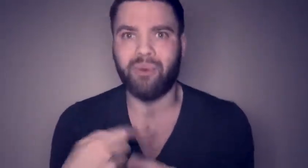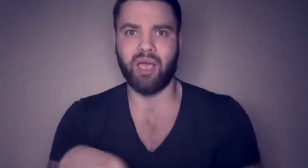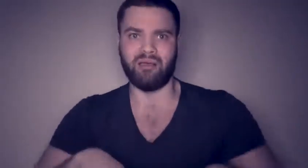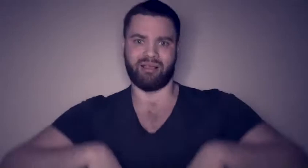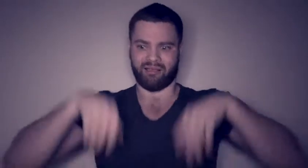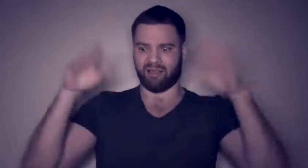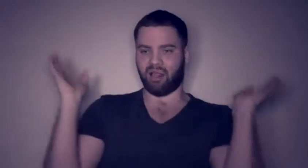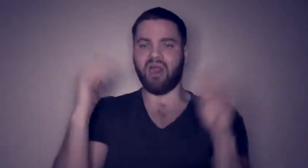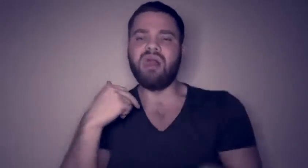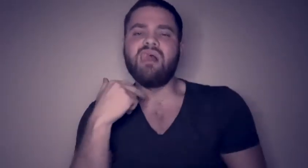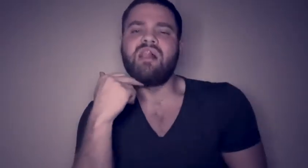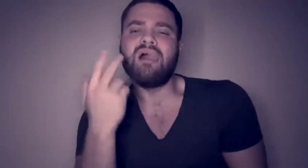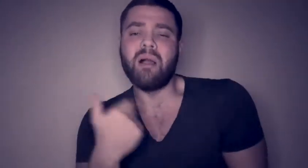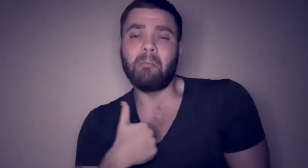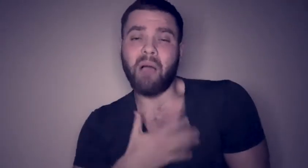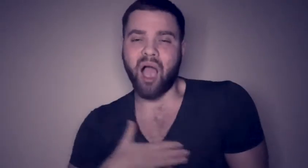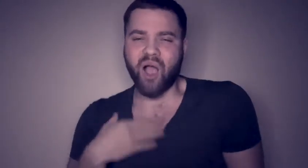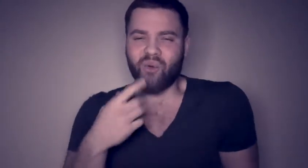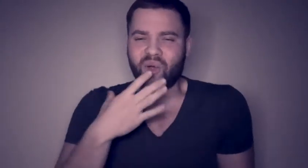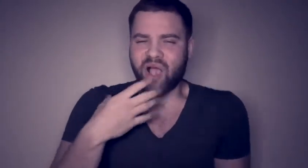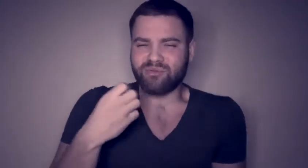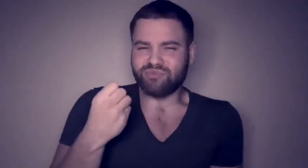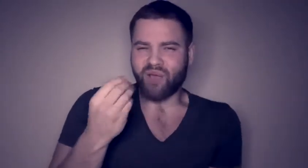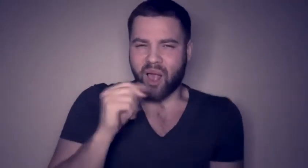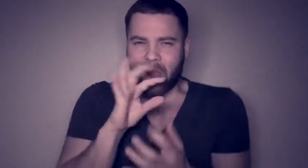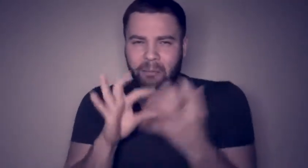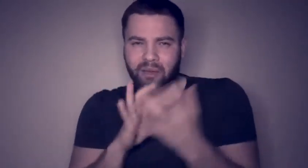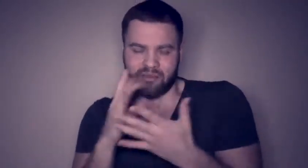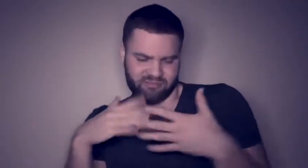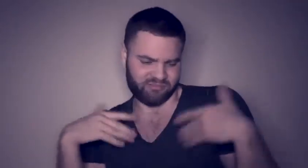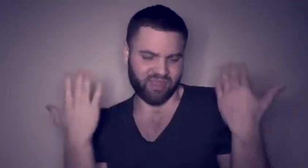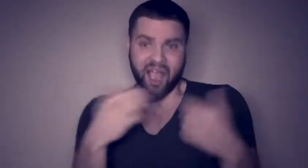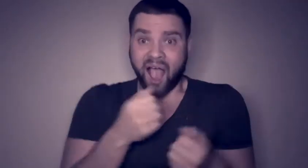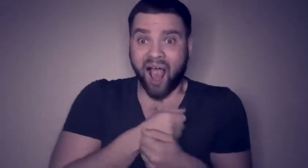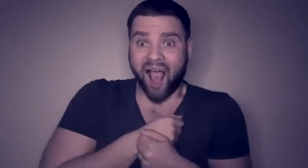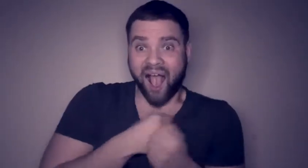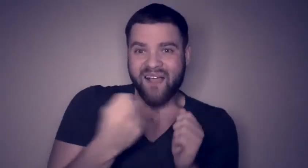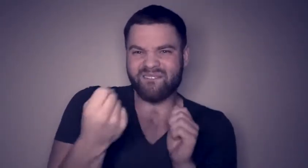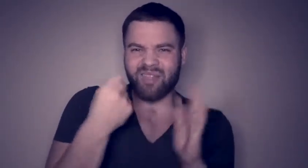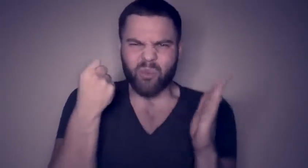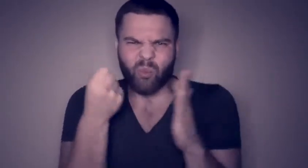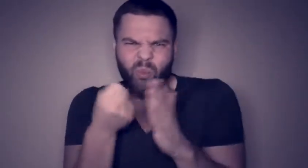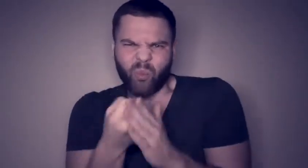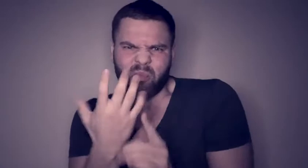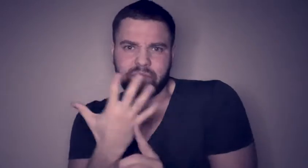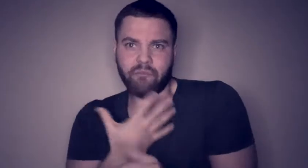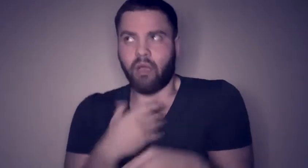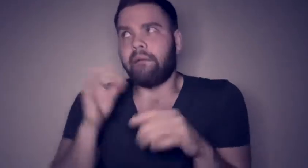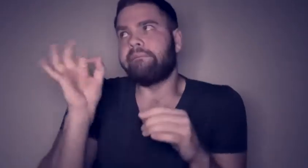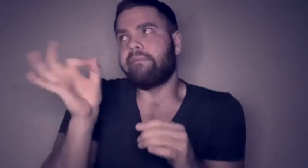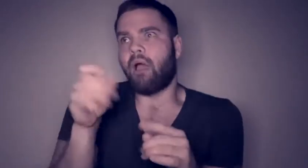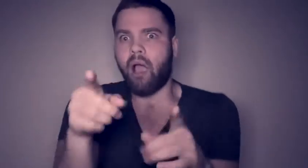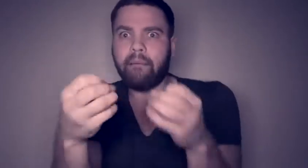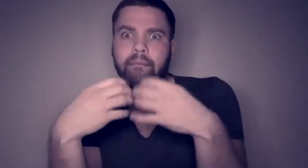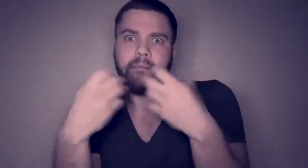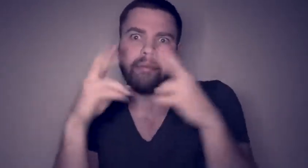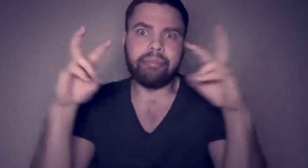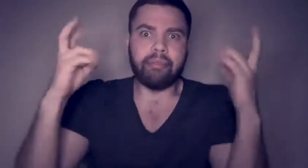wasabi. Lick me up, I'm sweet and salty, mix it up and down my body. Love to hate me, praise me, shame me, either way you